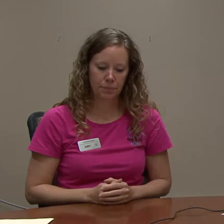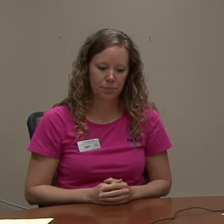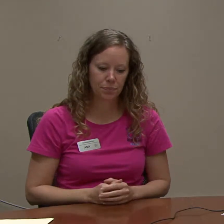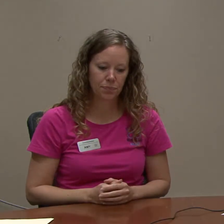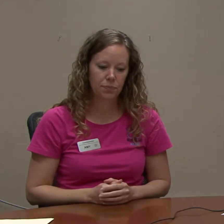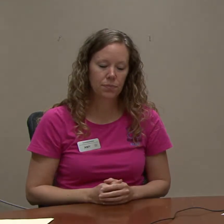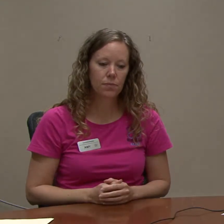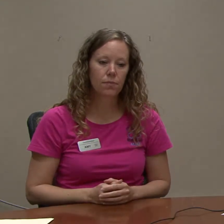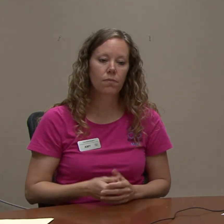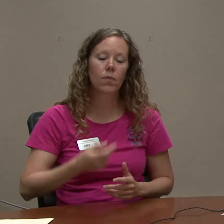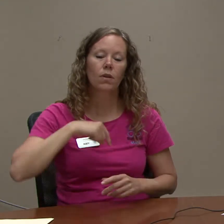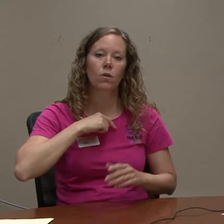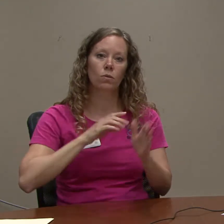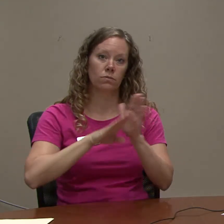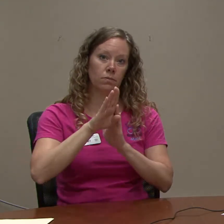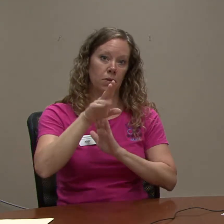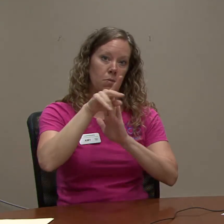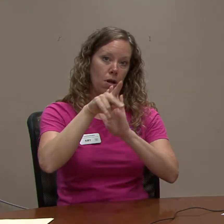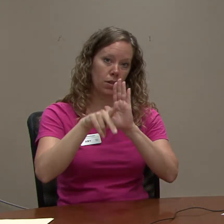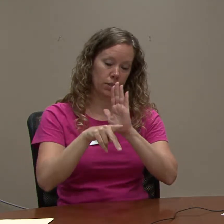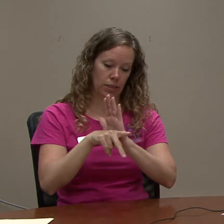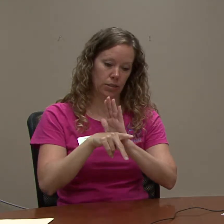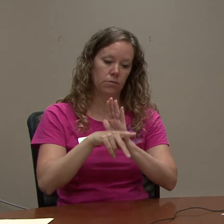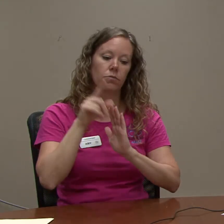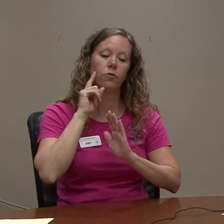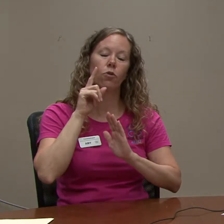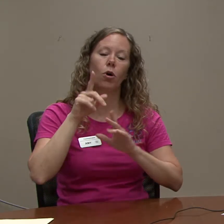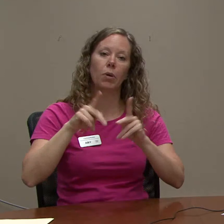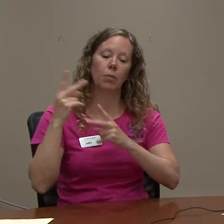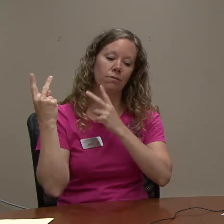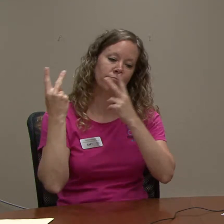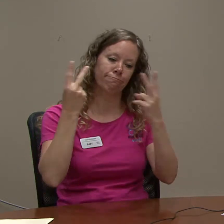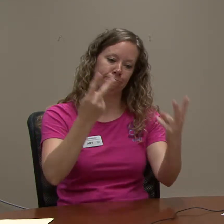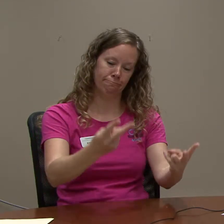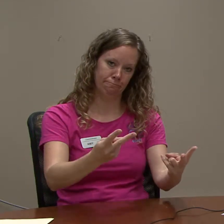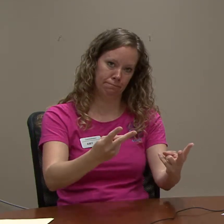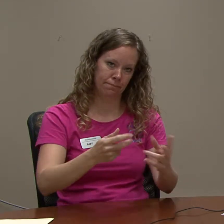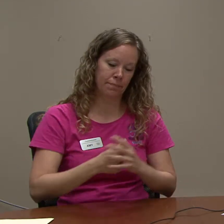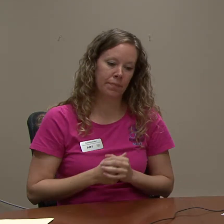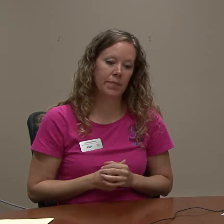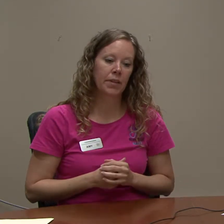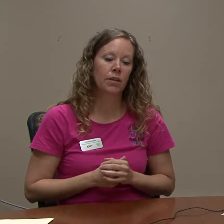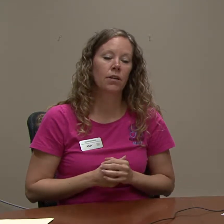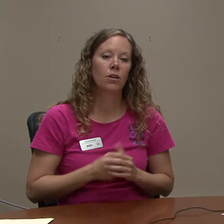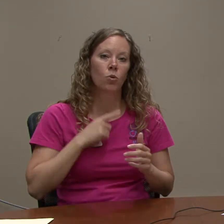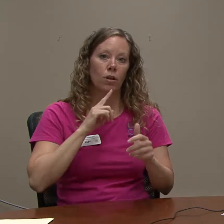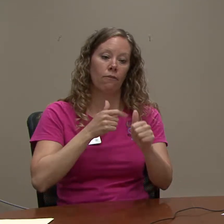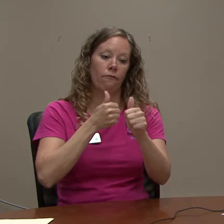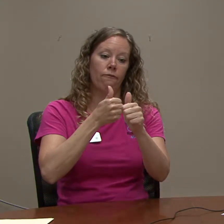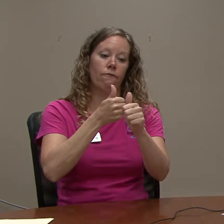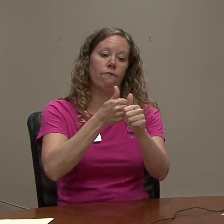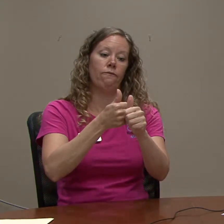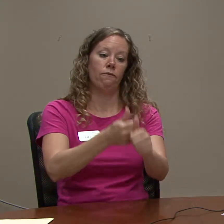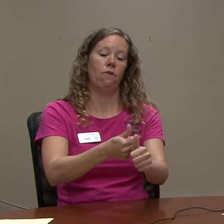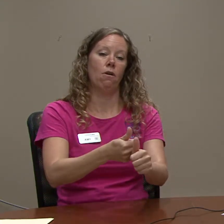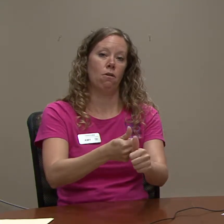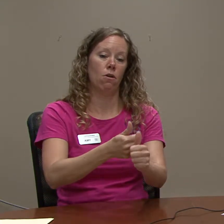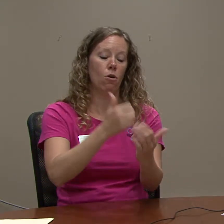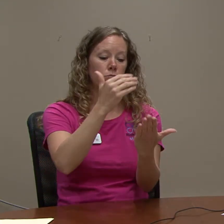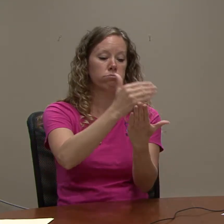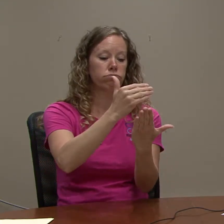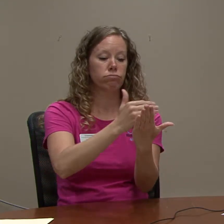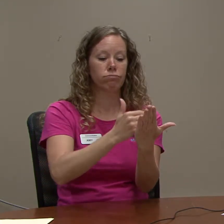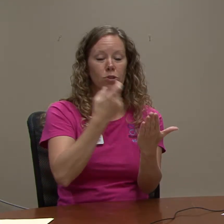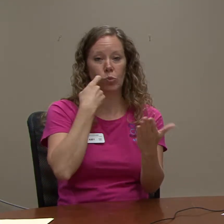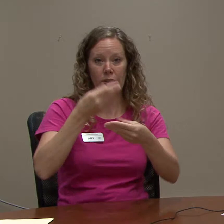were required to develop a policy to address visitation. Not only did we have to follow the guidelines that I've previously